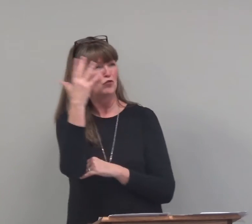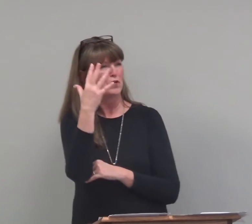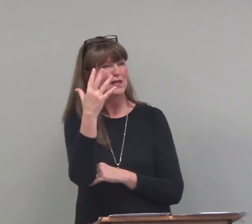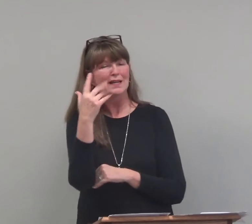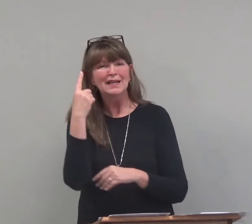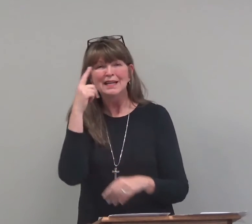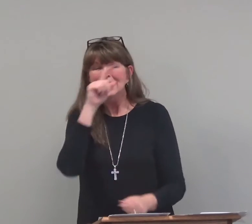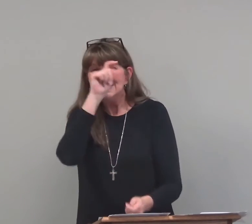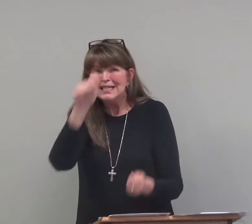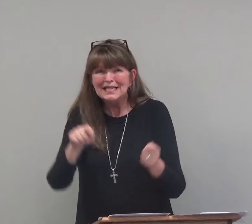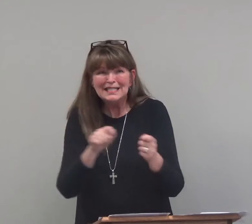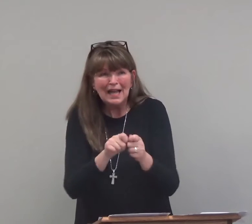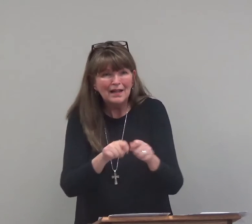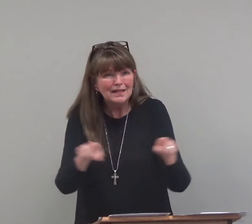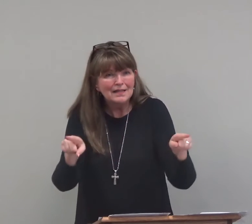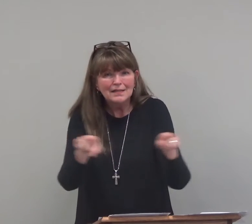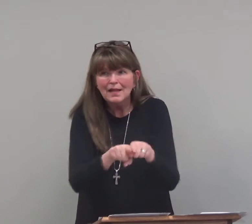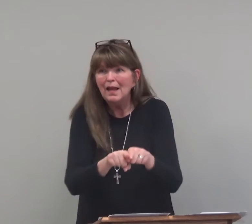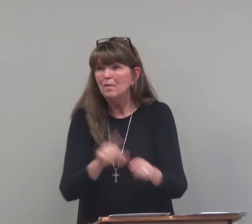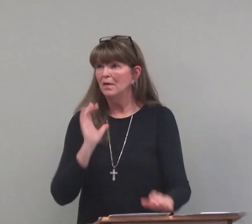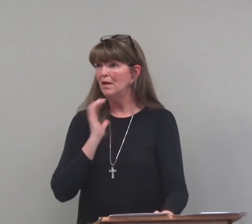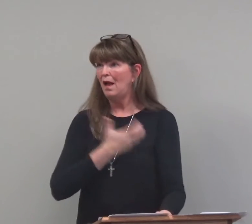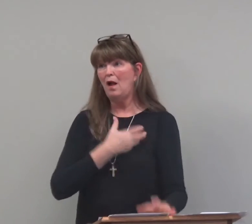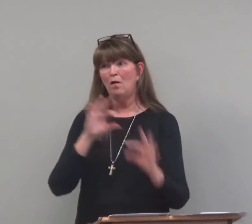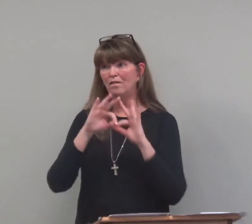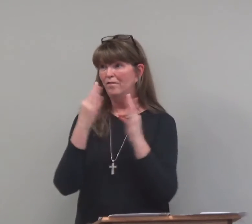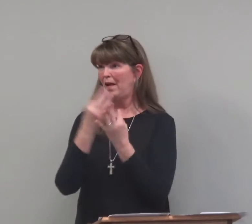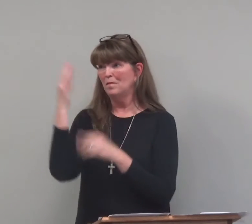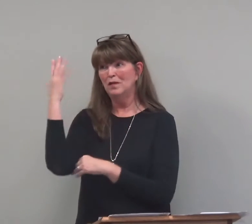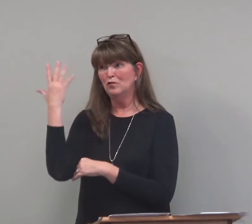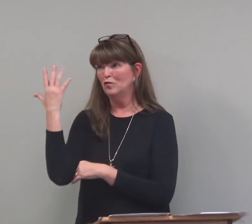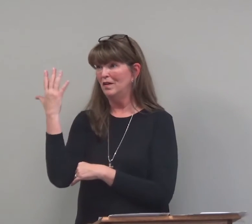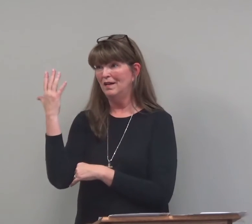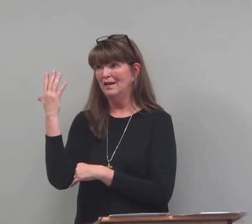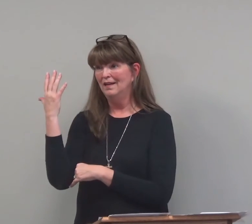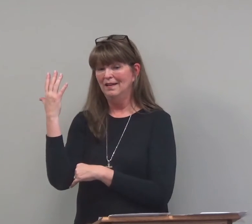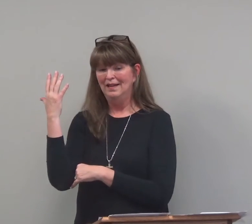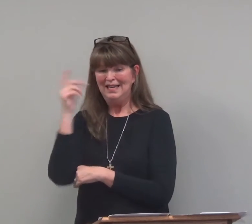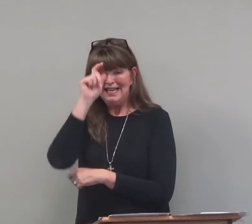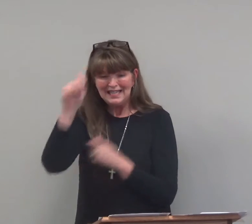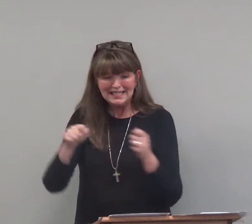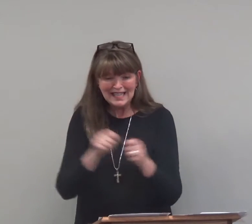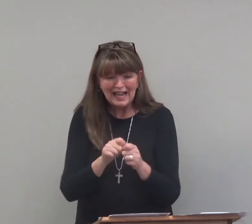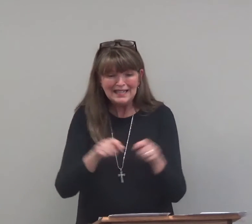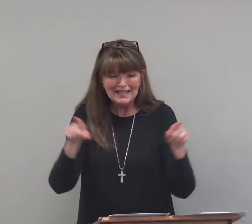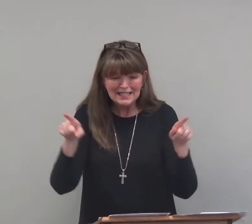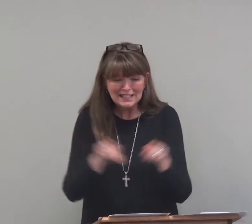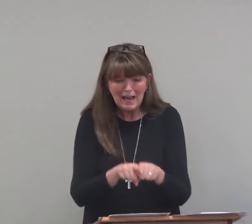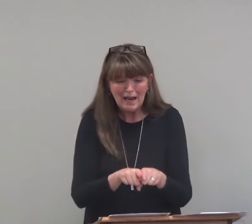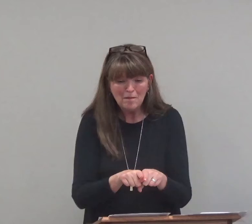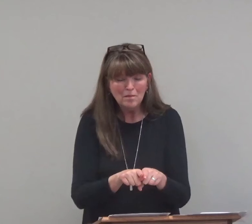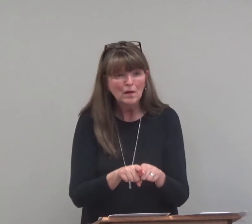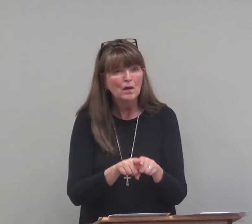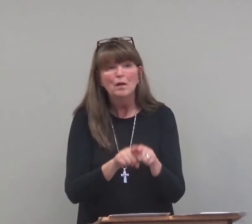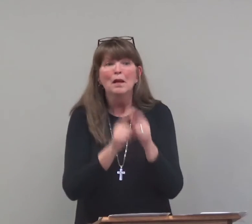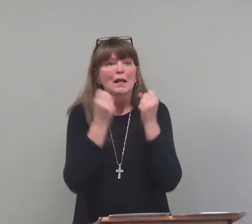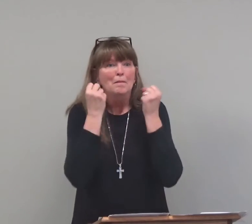that Jesus' family tree is exactly the same as our family trees. Exactly the same.